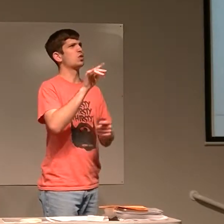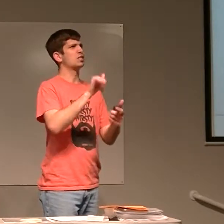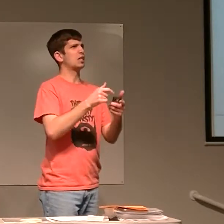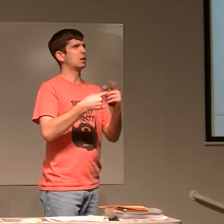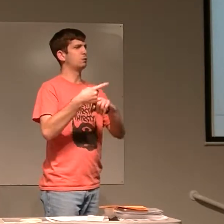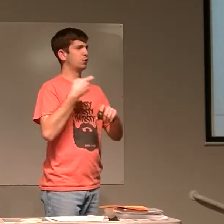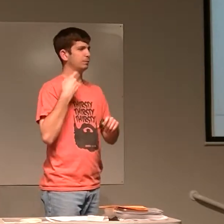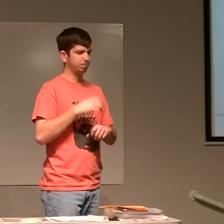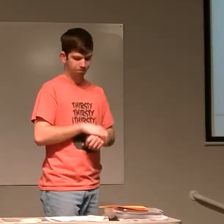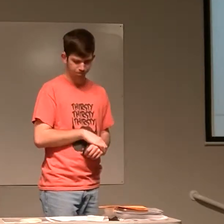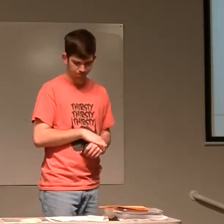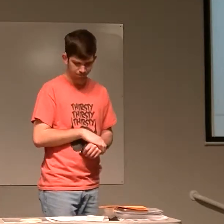that come from?